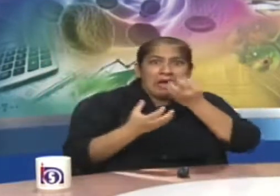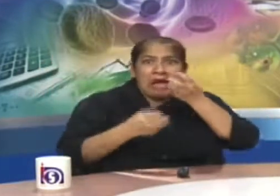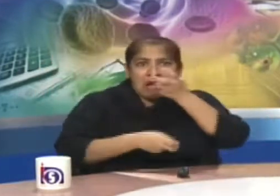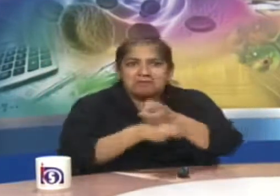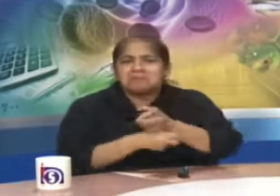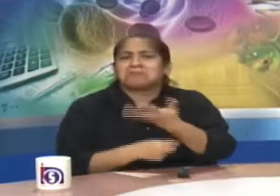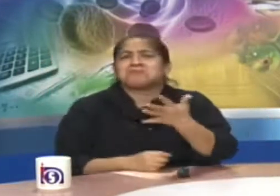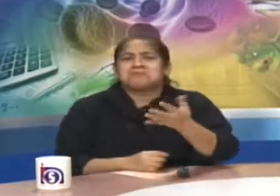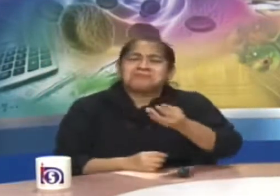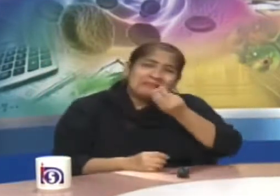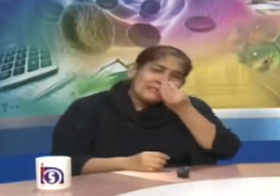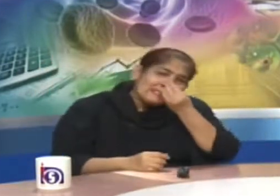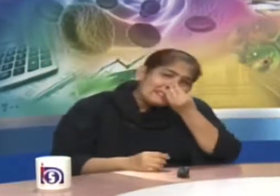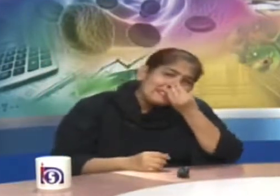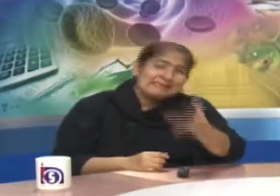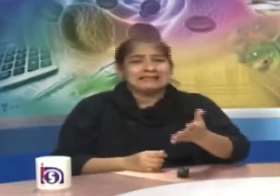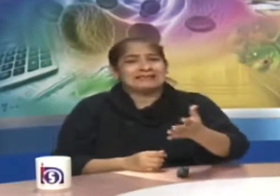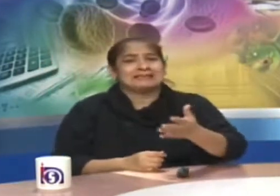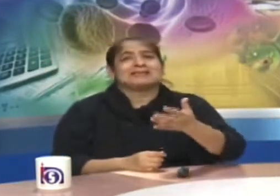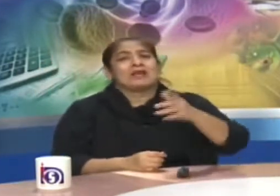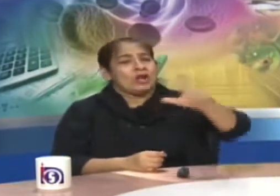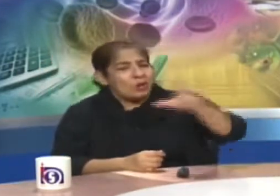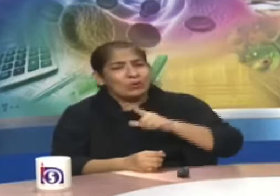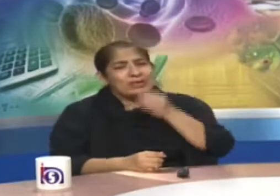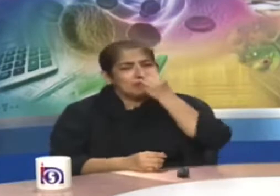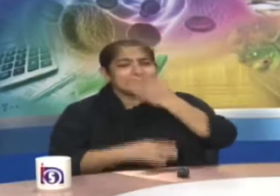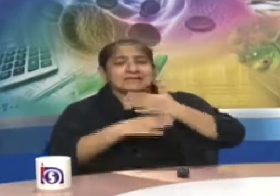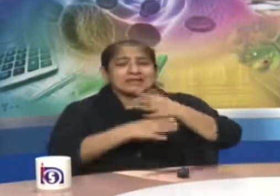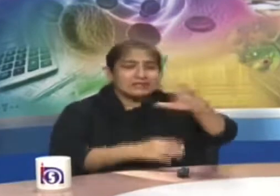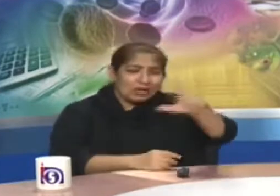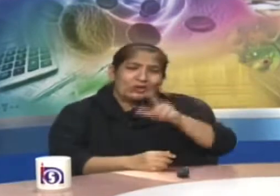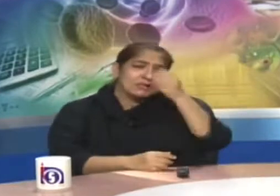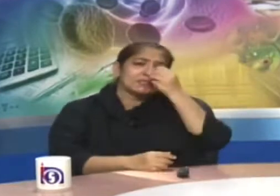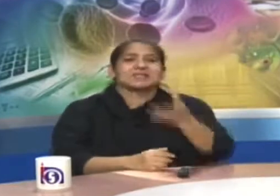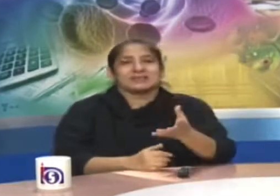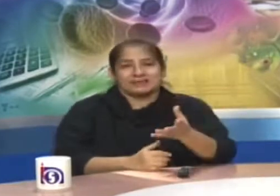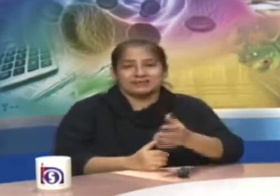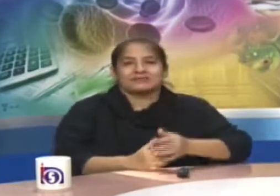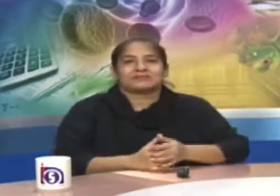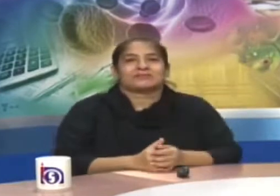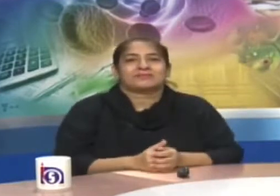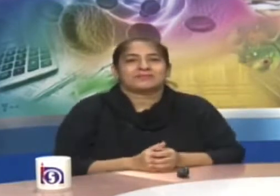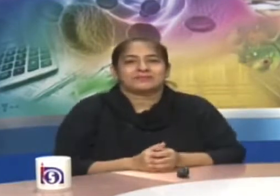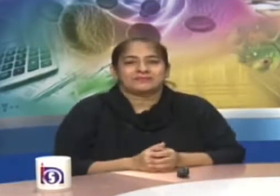The person need not worry. The loan taking is really easy.